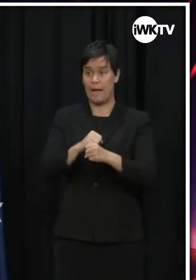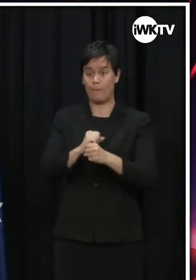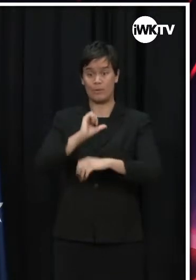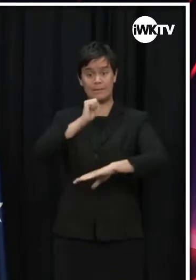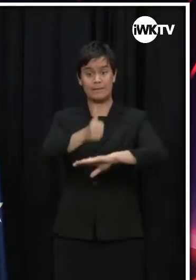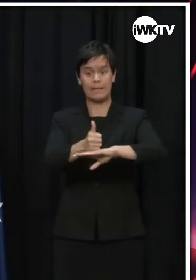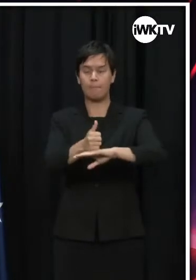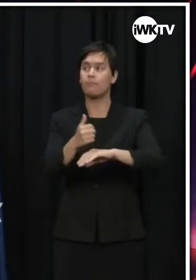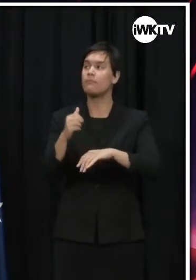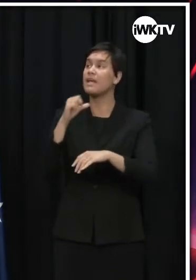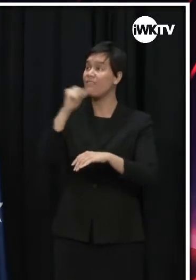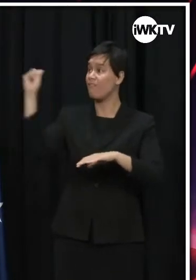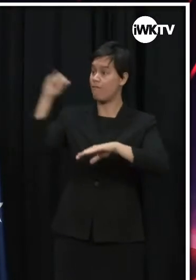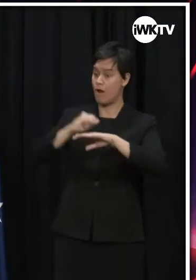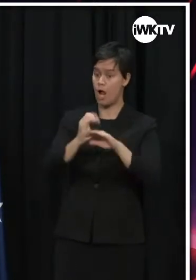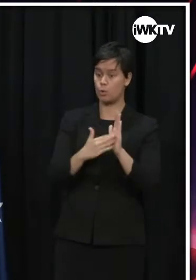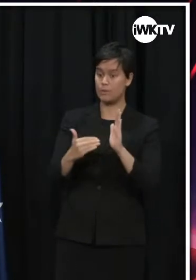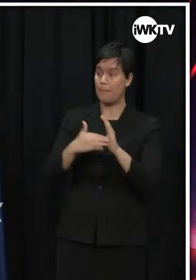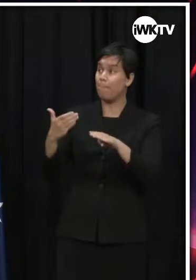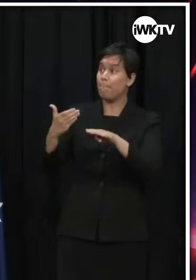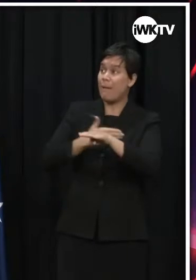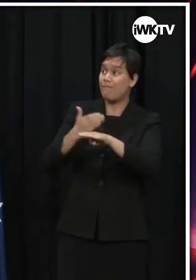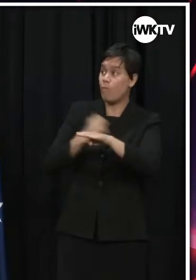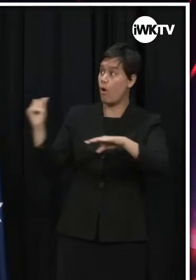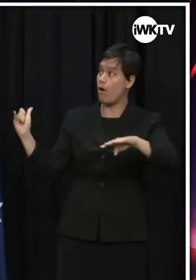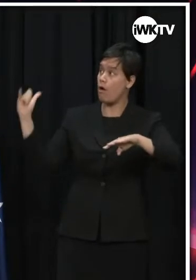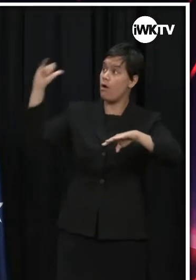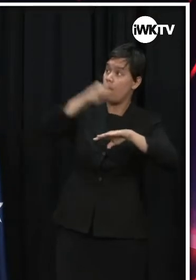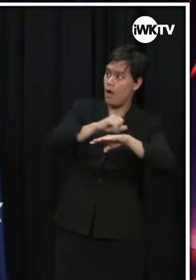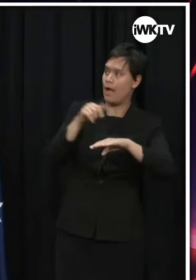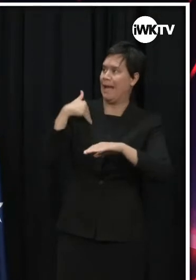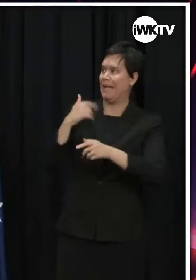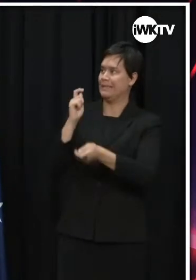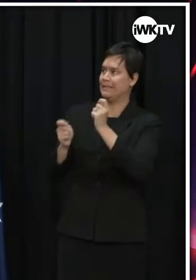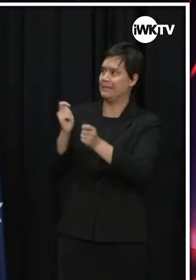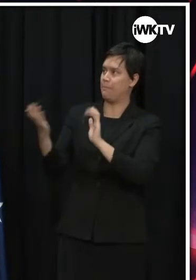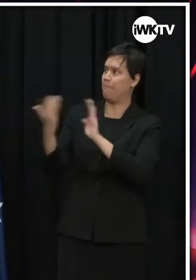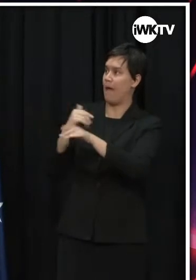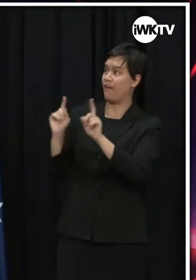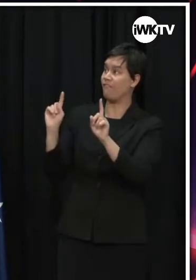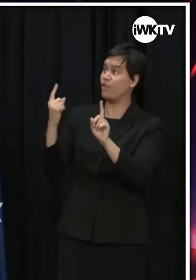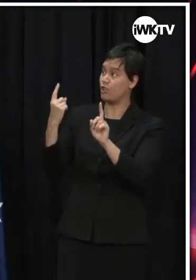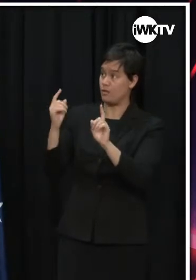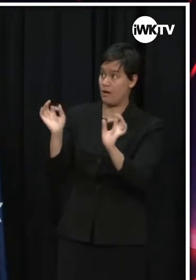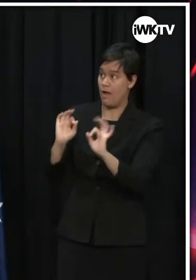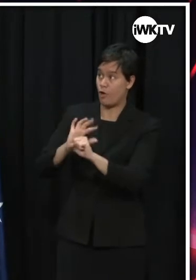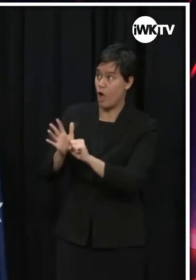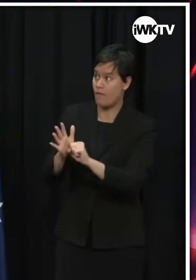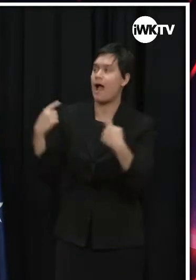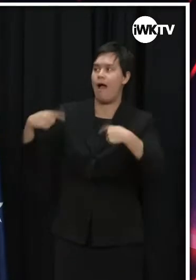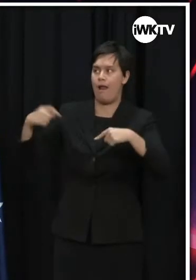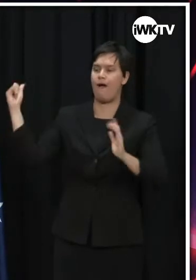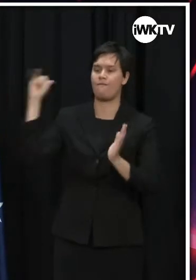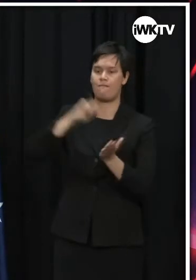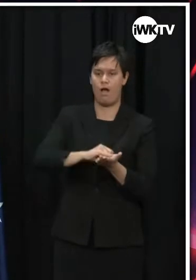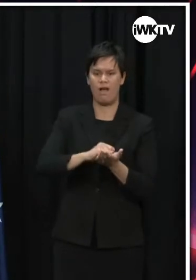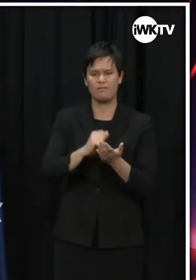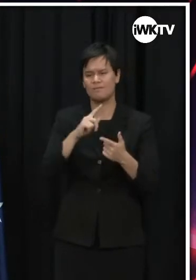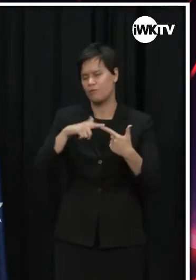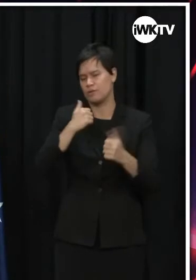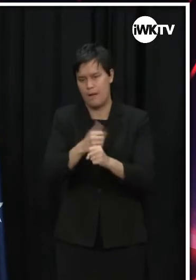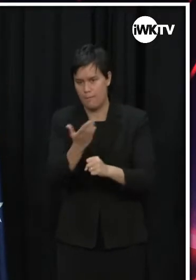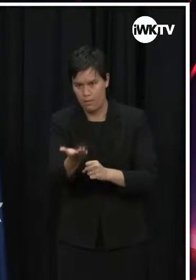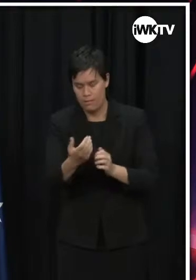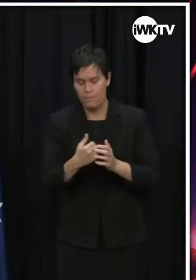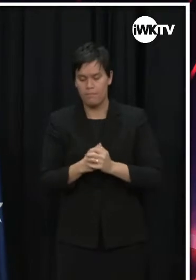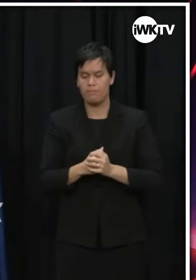the day 1, day 0 testing that we've been doing. We've been making changes as we've been going along. What we will also look closely at